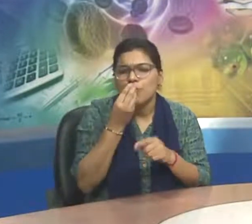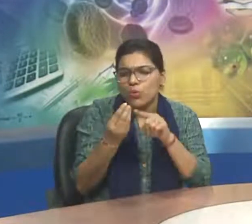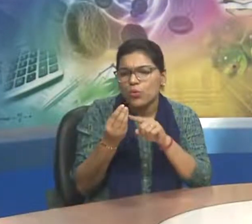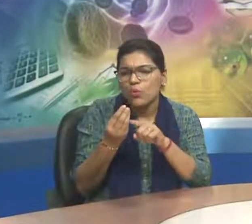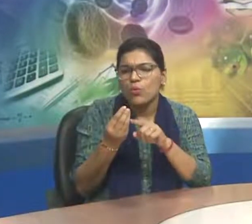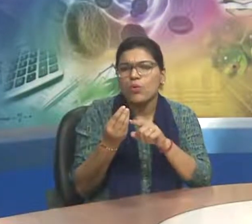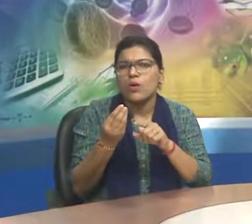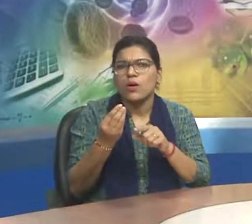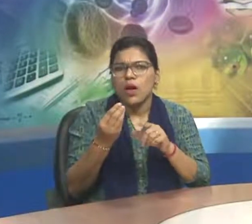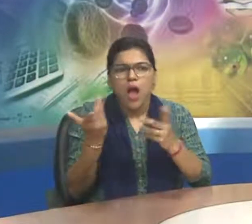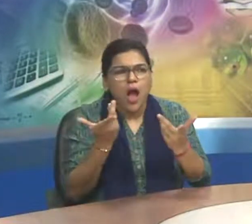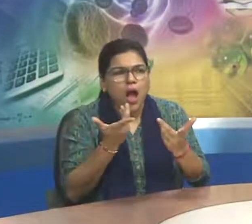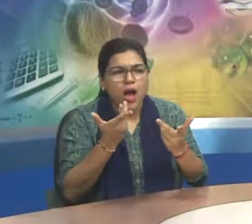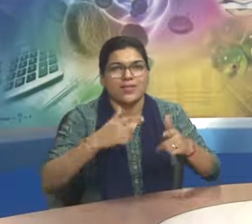So land is